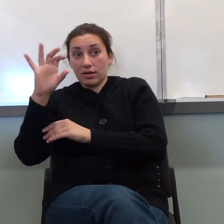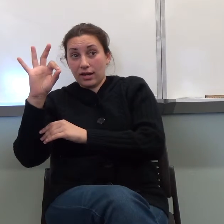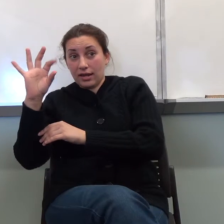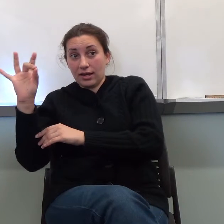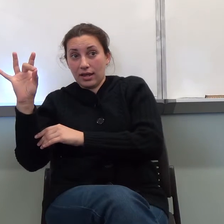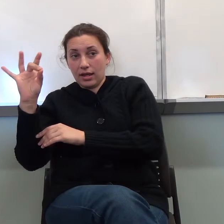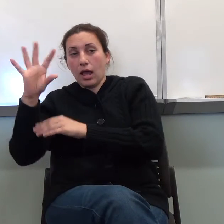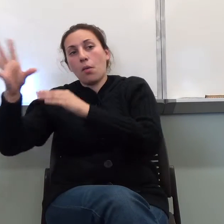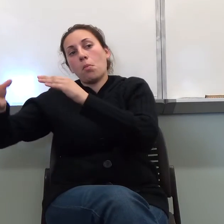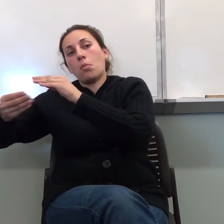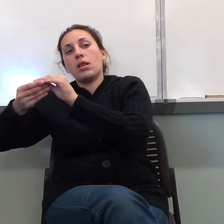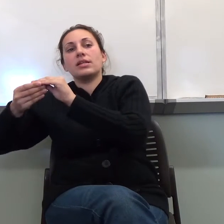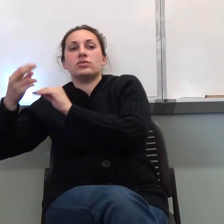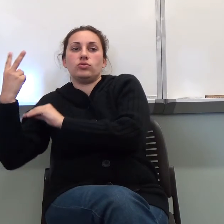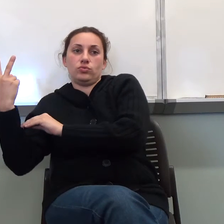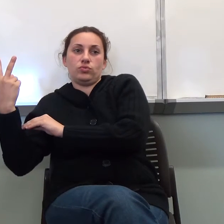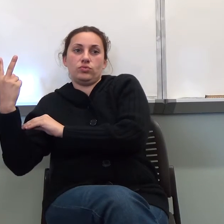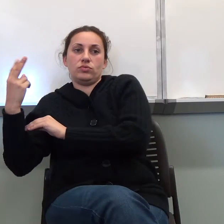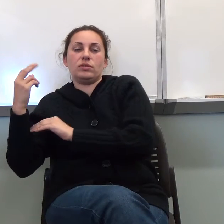2. That's 200.